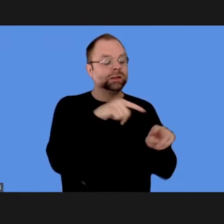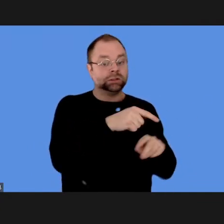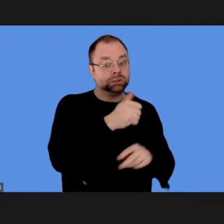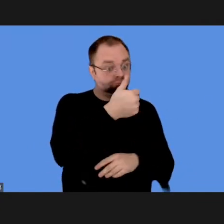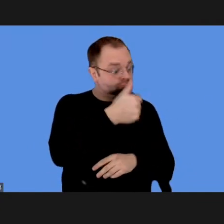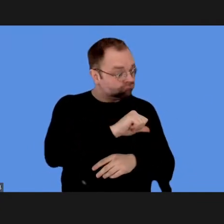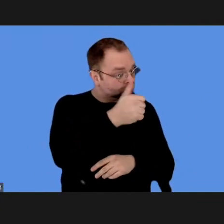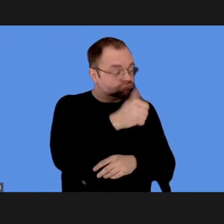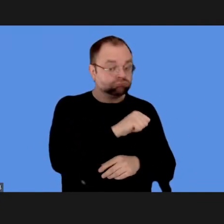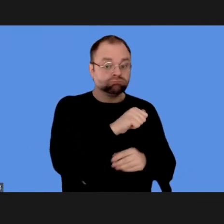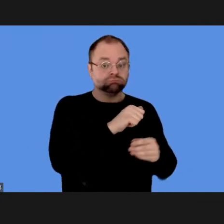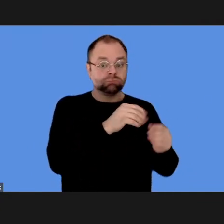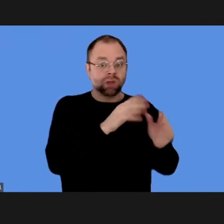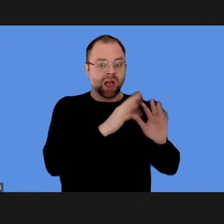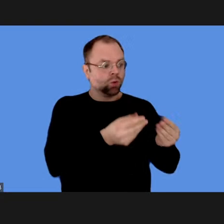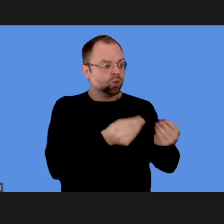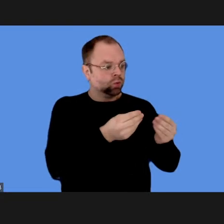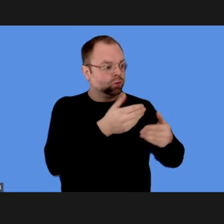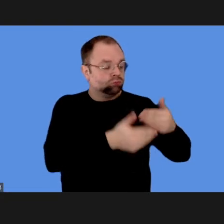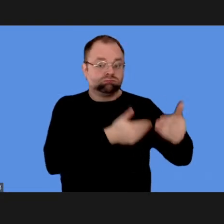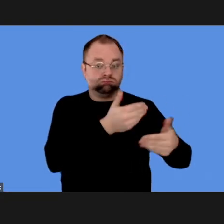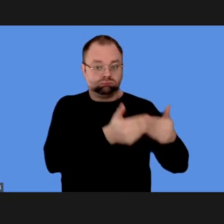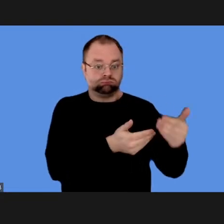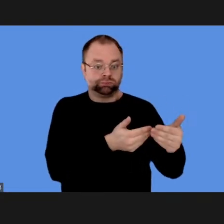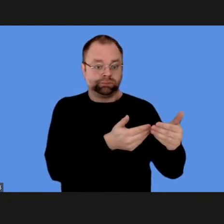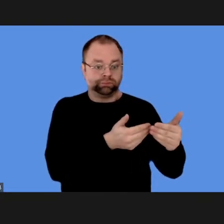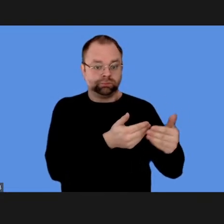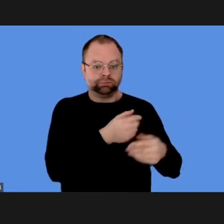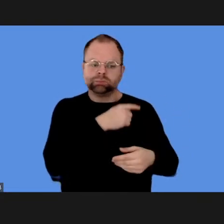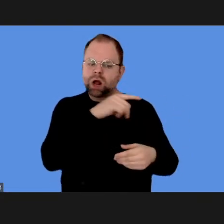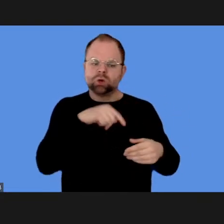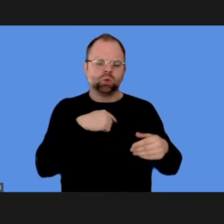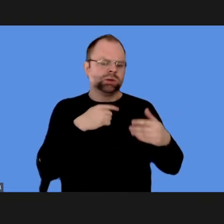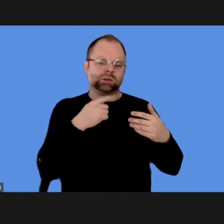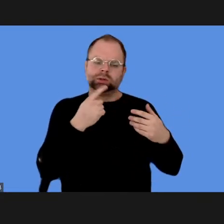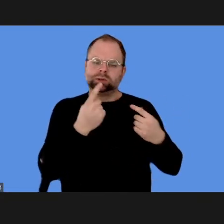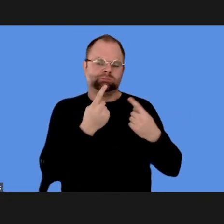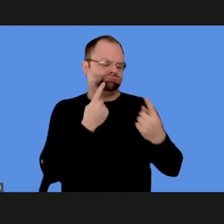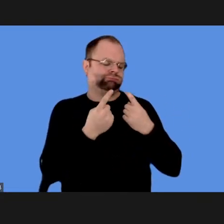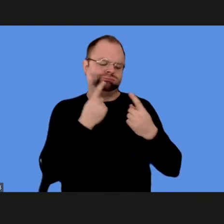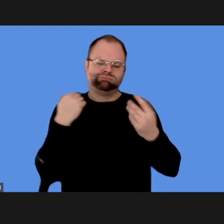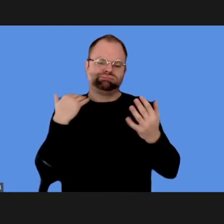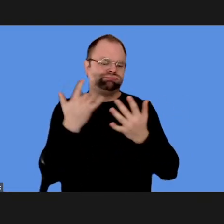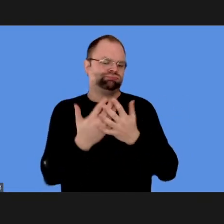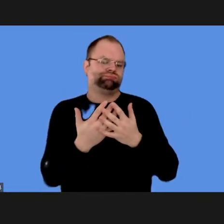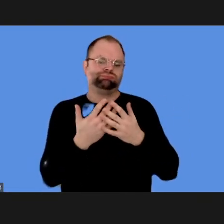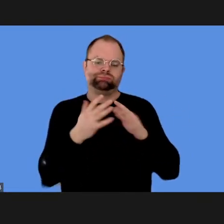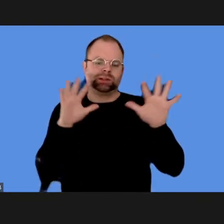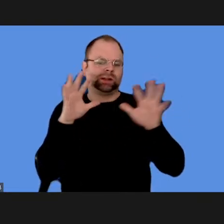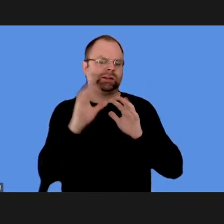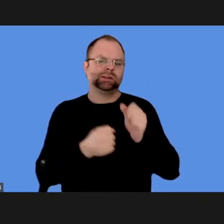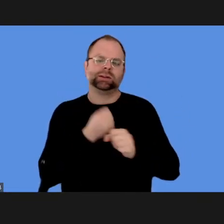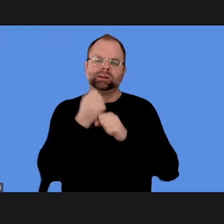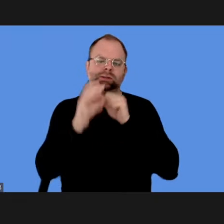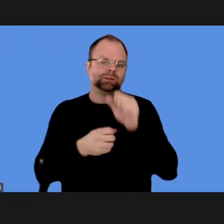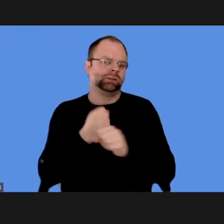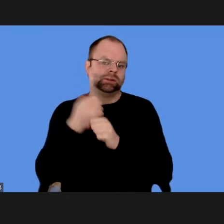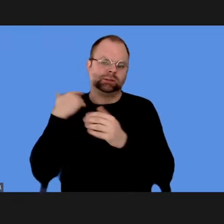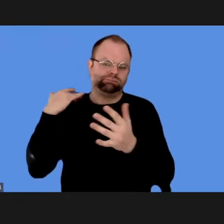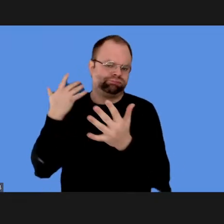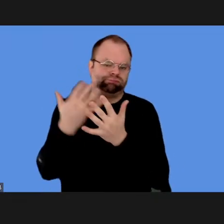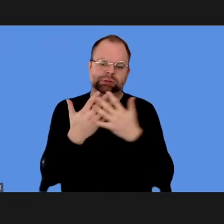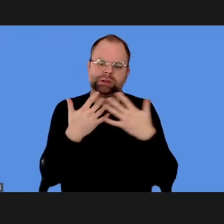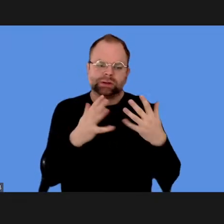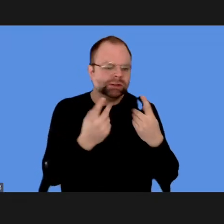that properly identify the challenges that we had when we started off these sustainable development goals, when we started off the